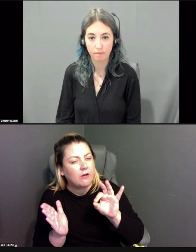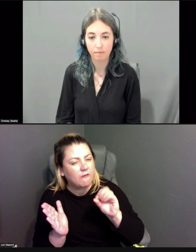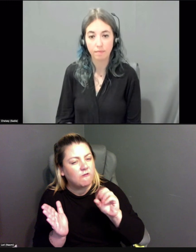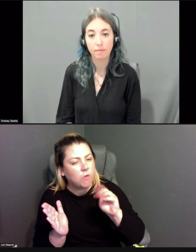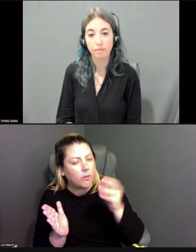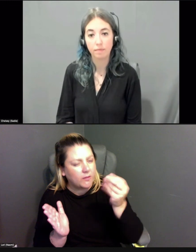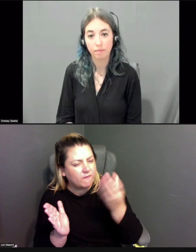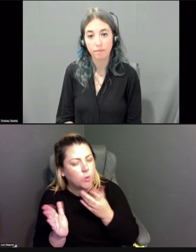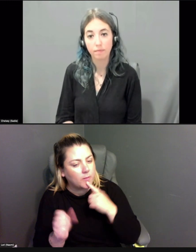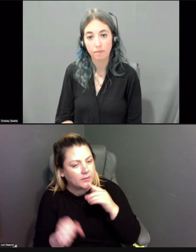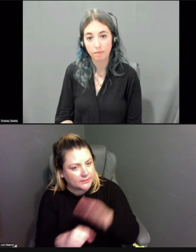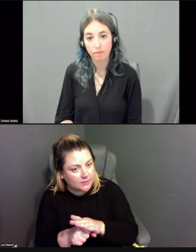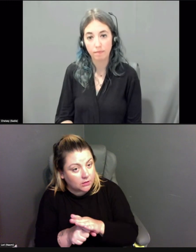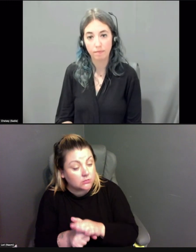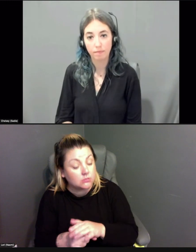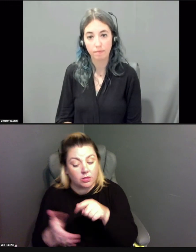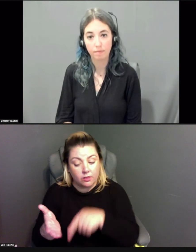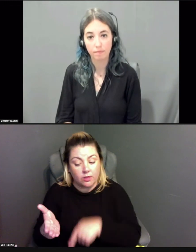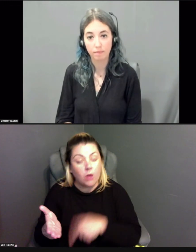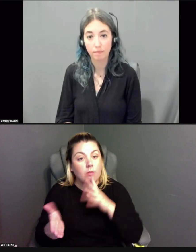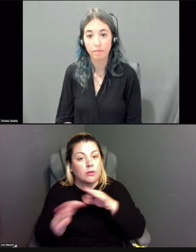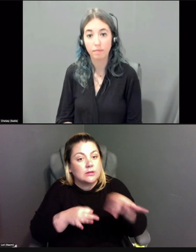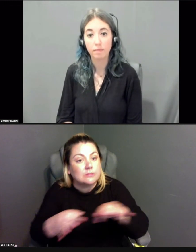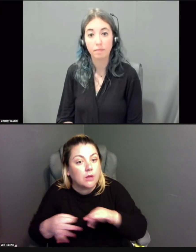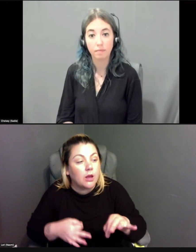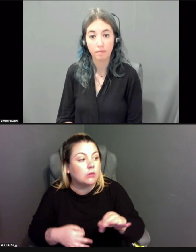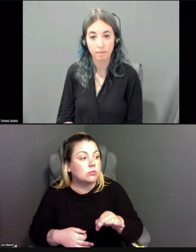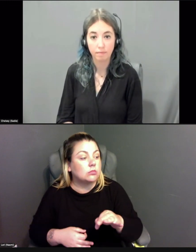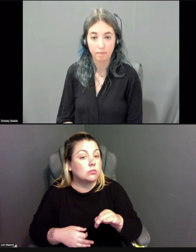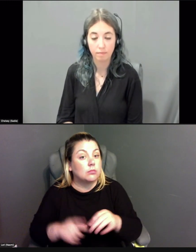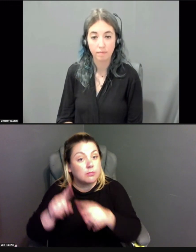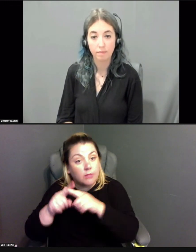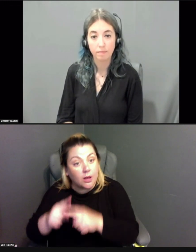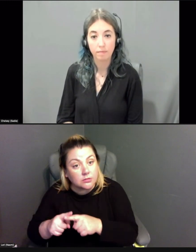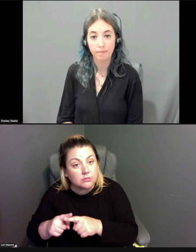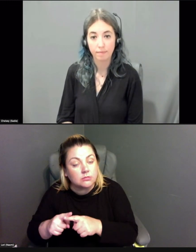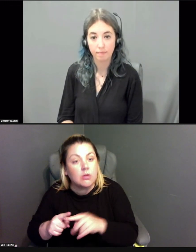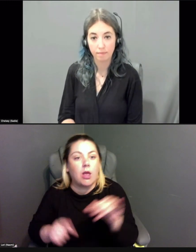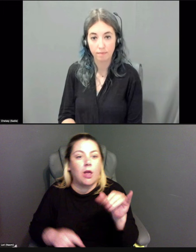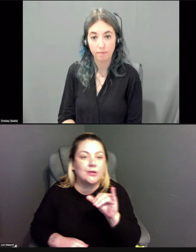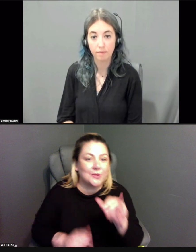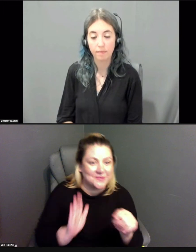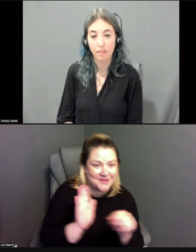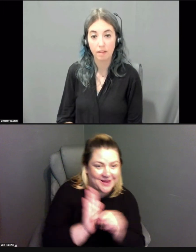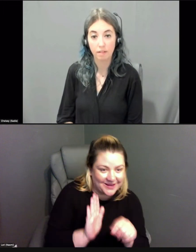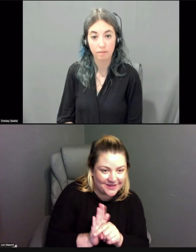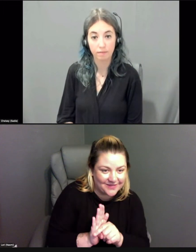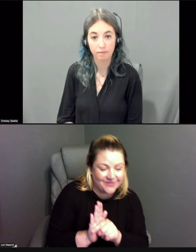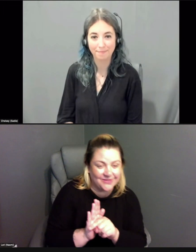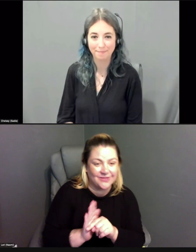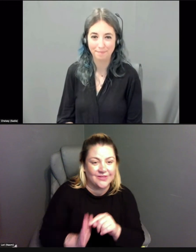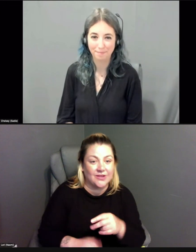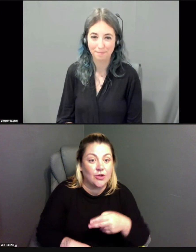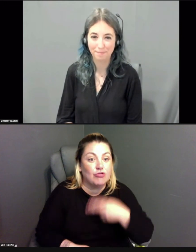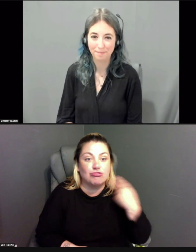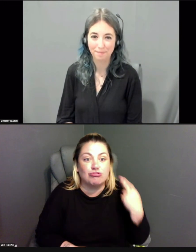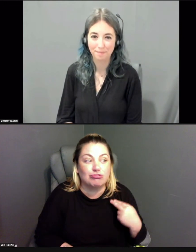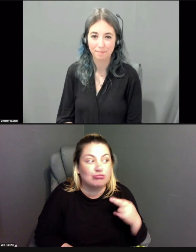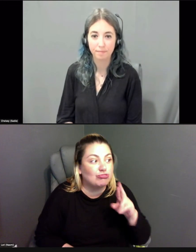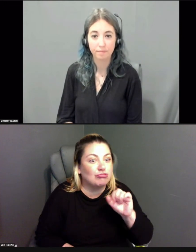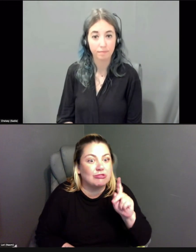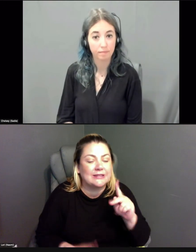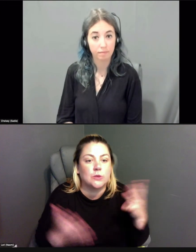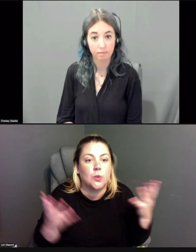risks, like the downsides of doing what you're doing, so that you can have all the information to make a